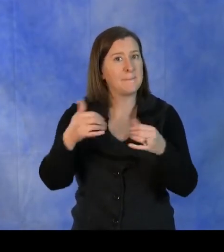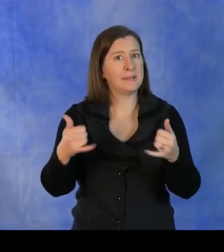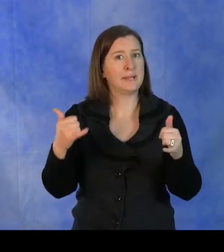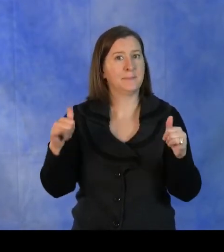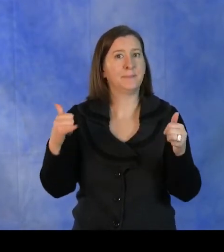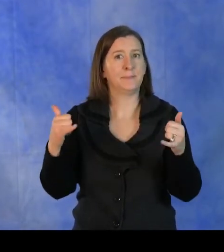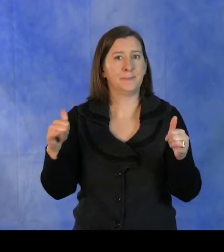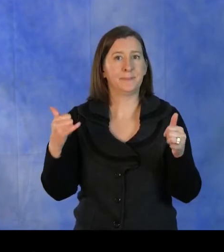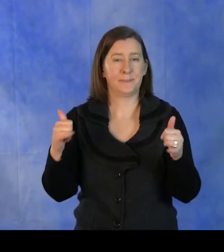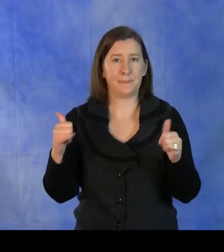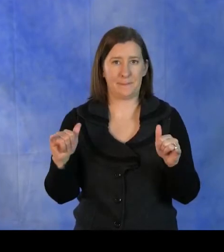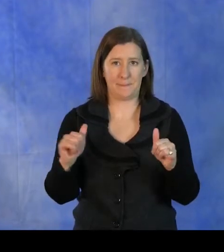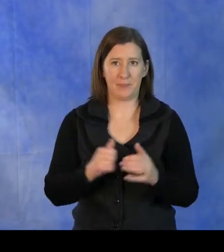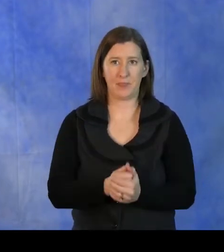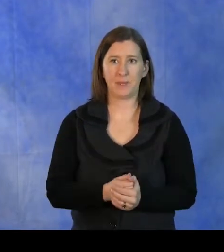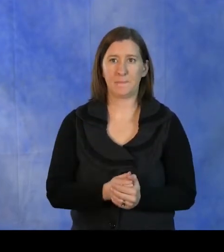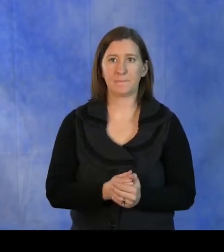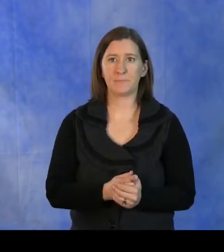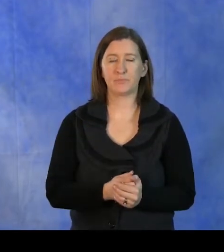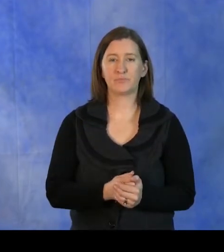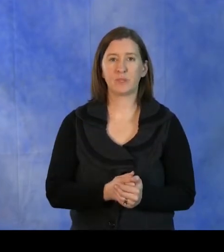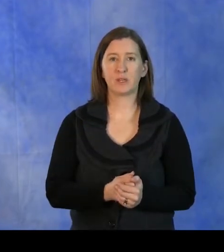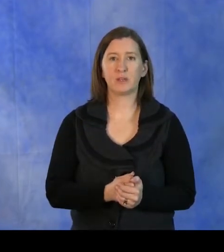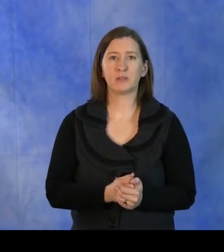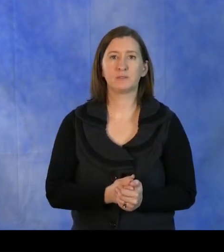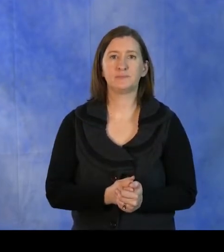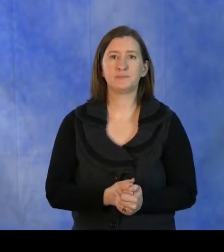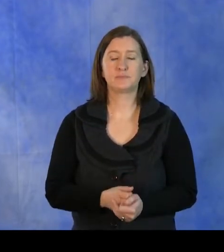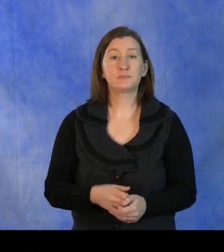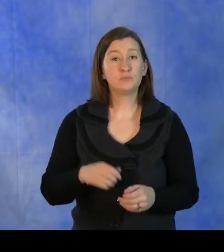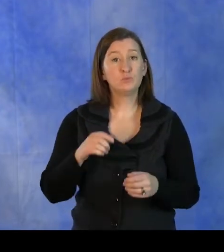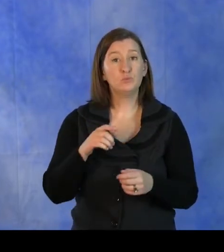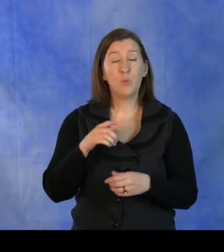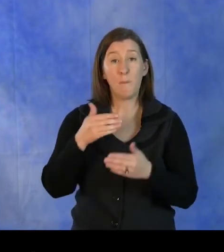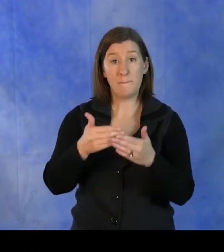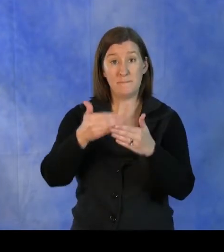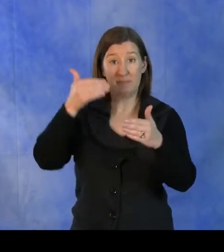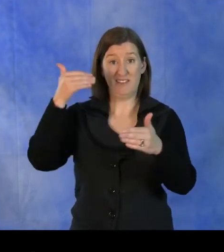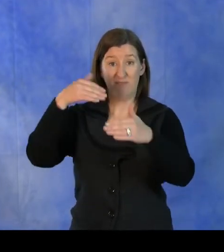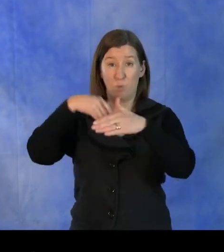You can ask the students to practice their EF skills at play.